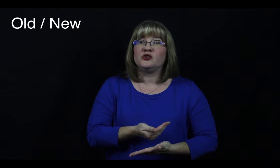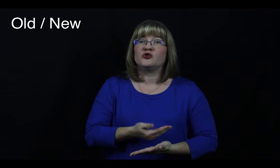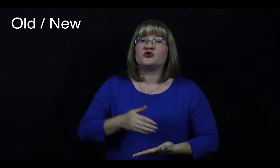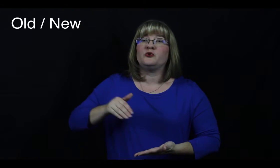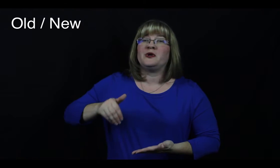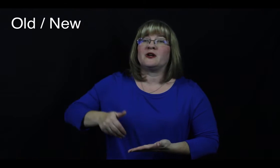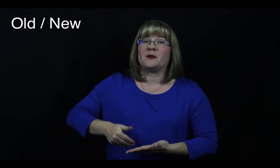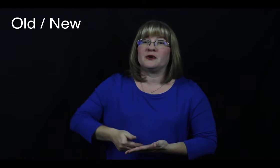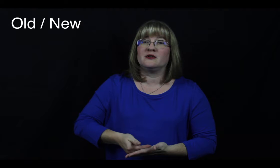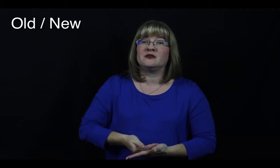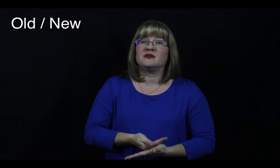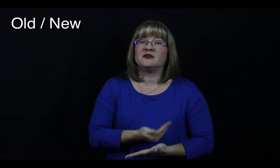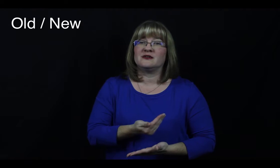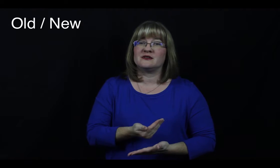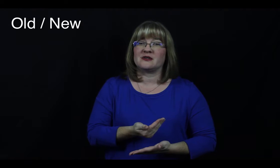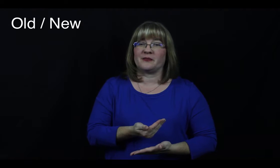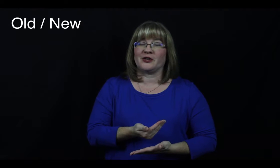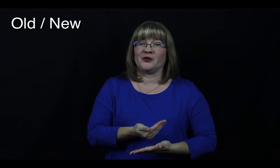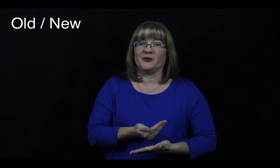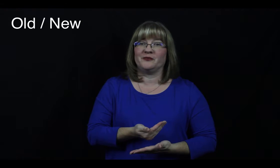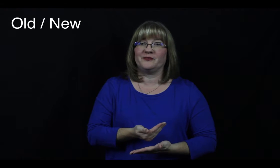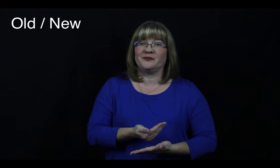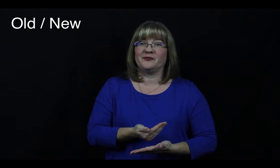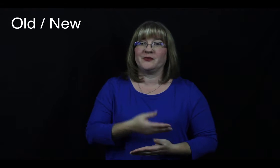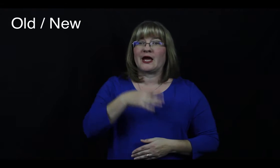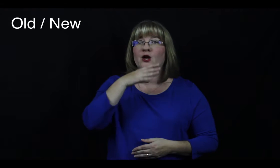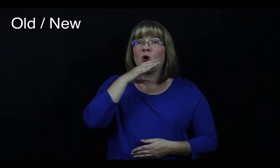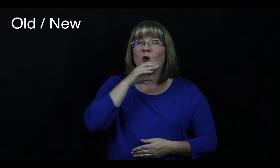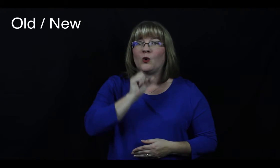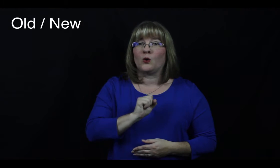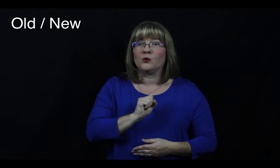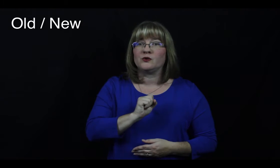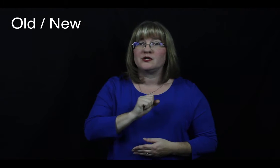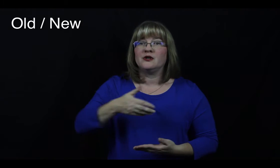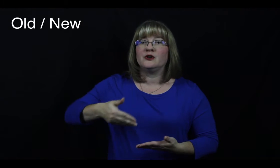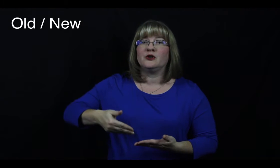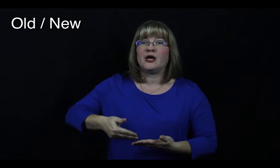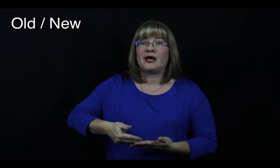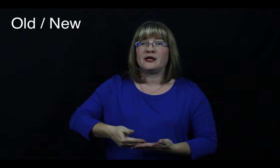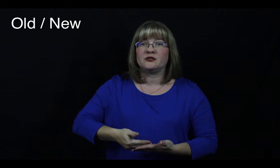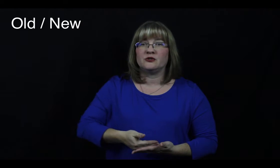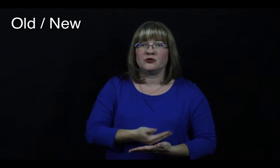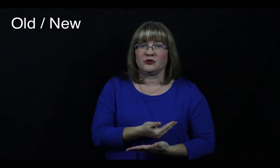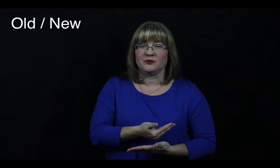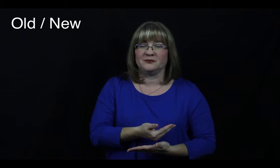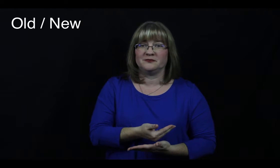you're scooping up something new. Okay? Old and new.